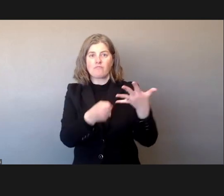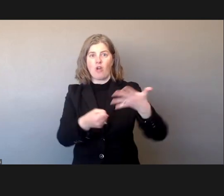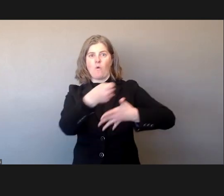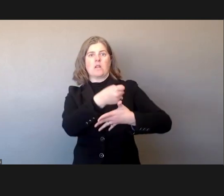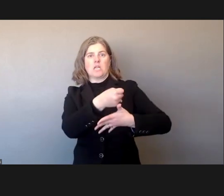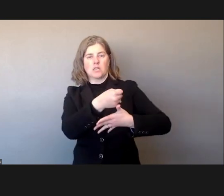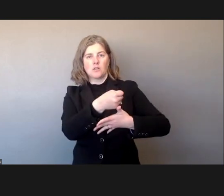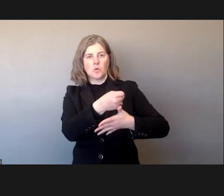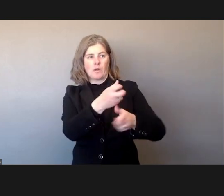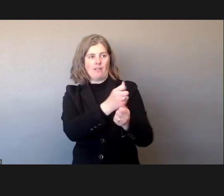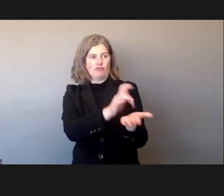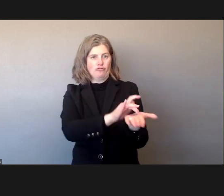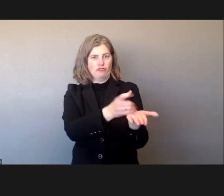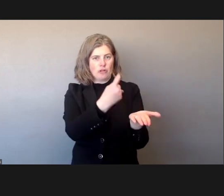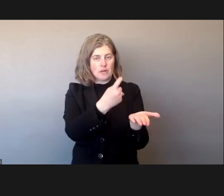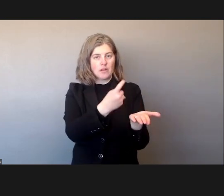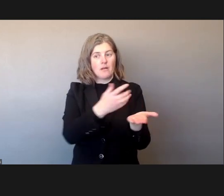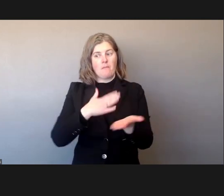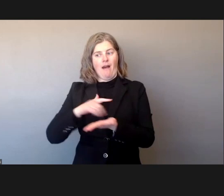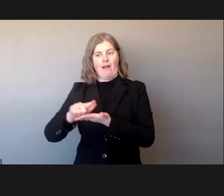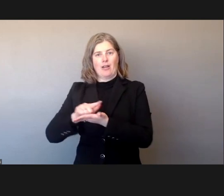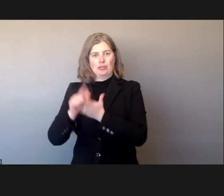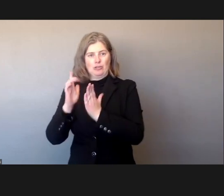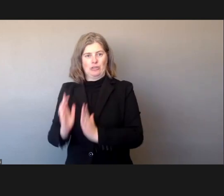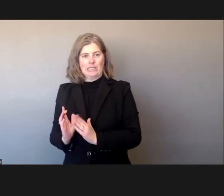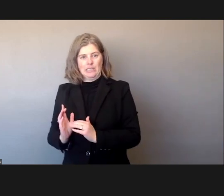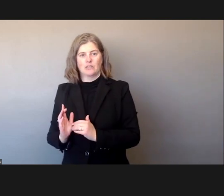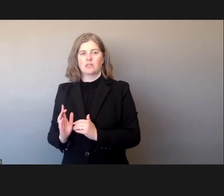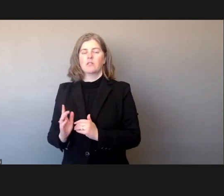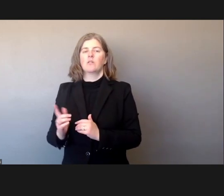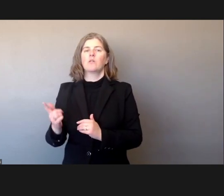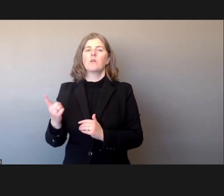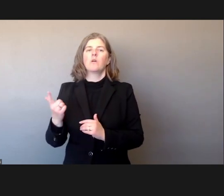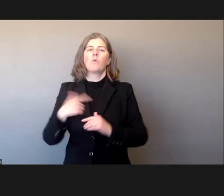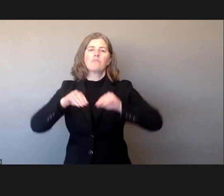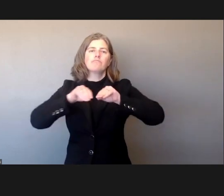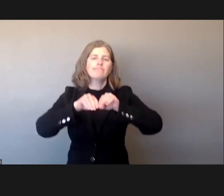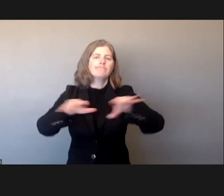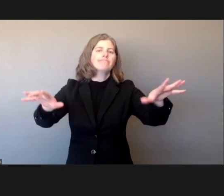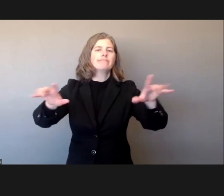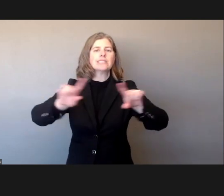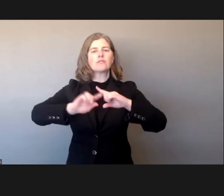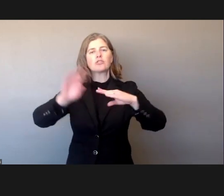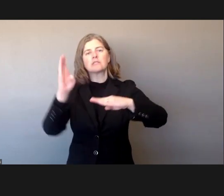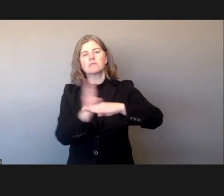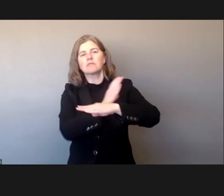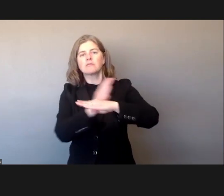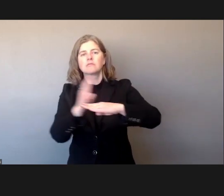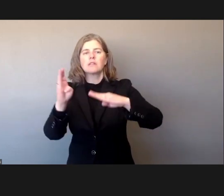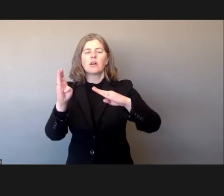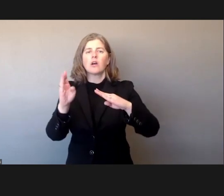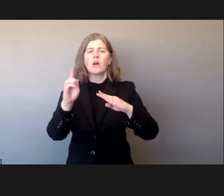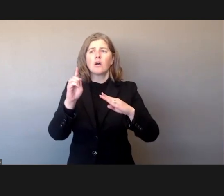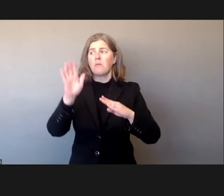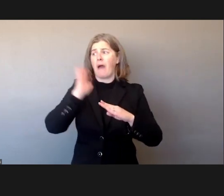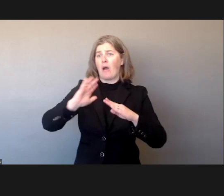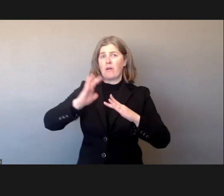I guess my attorney, we launched some grading scales when resources were really, really